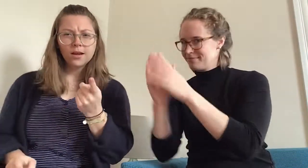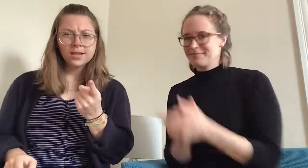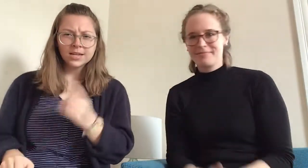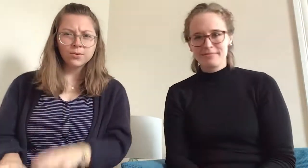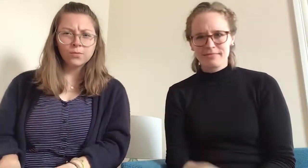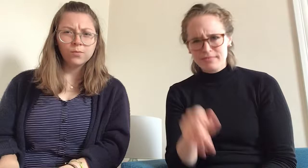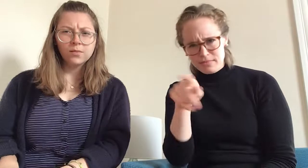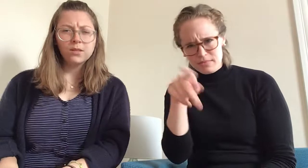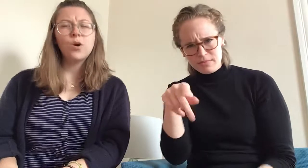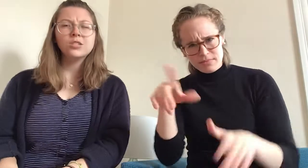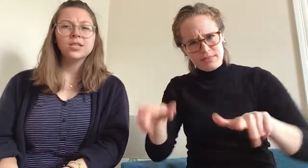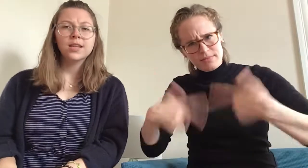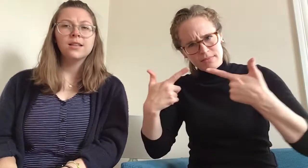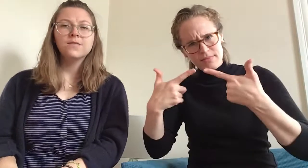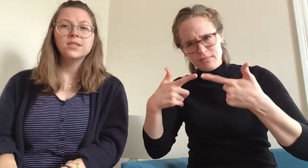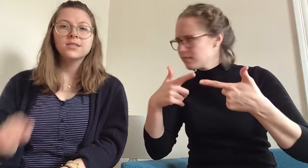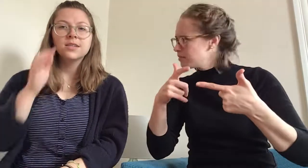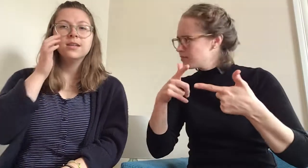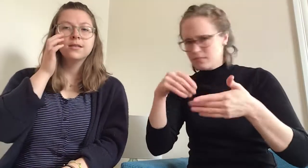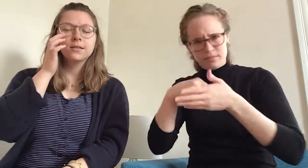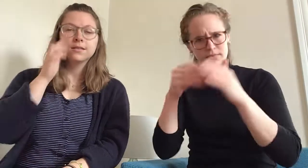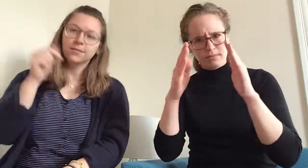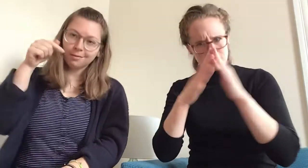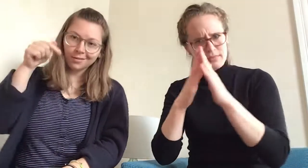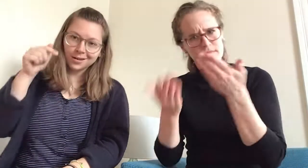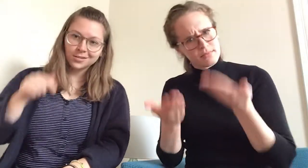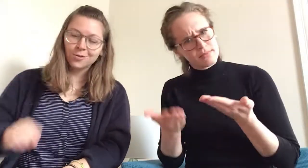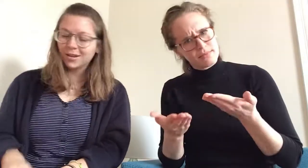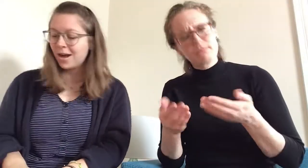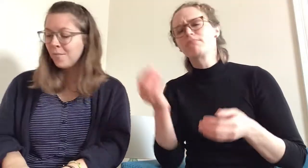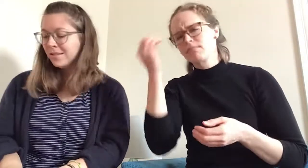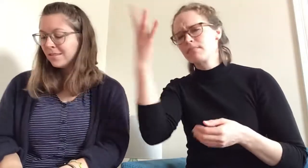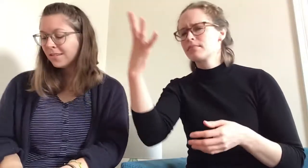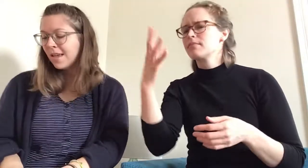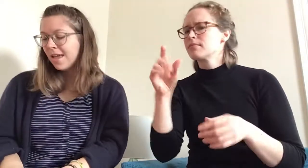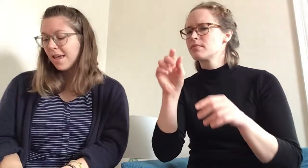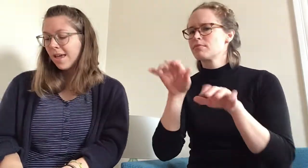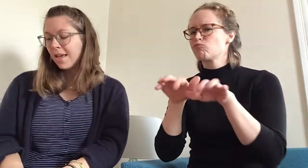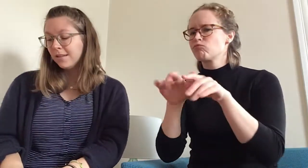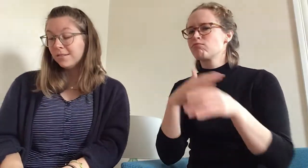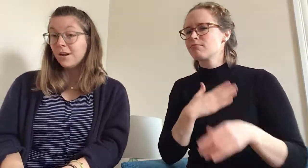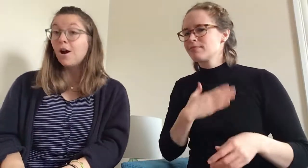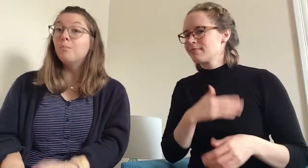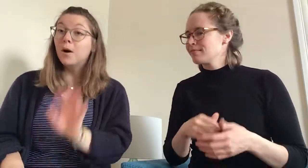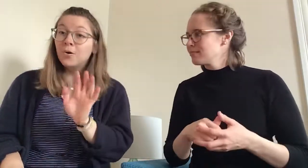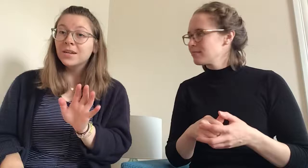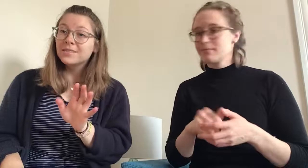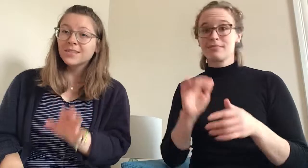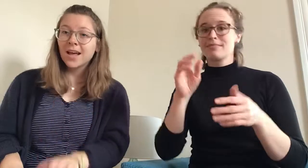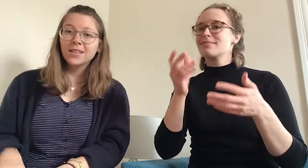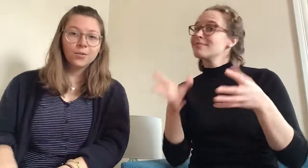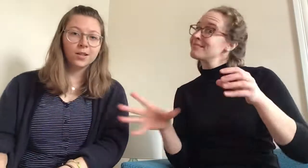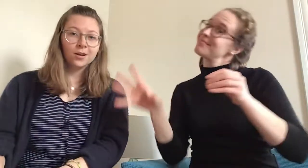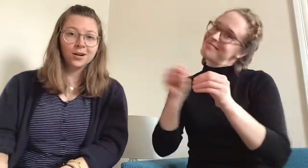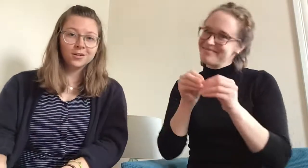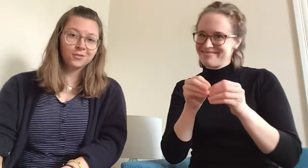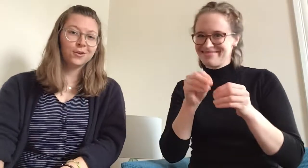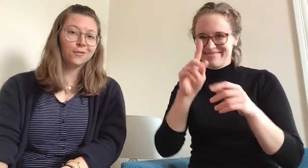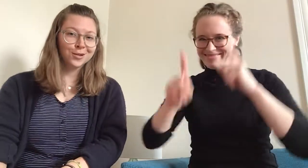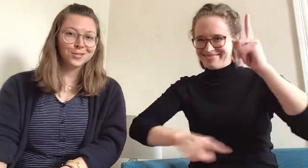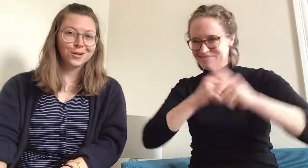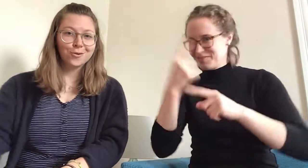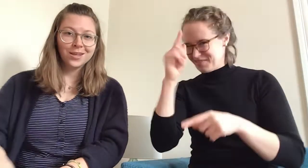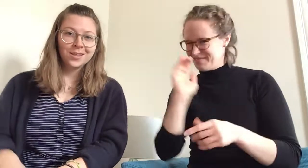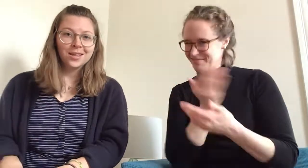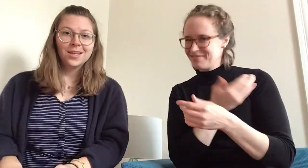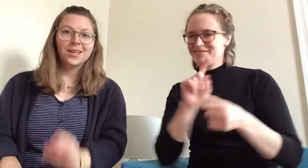Ooh, is anyone watching that lives in a city? Let us know in the comments. And our bonus sign that we learned for